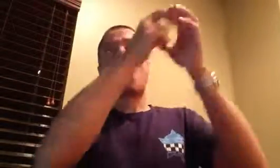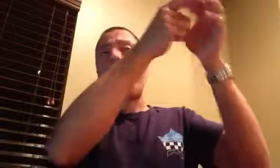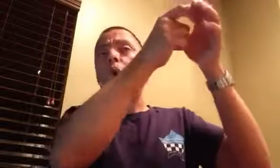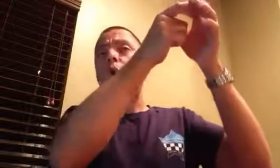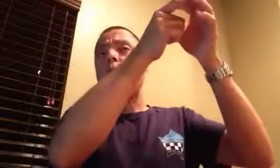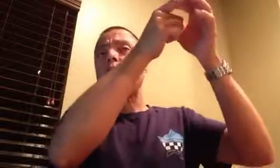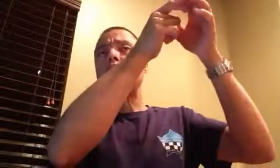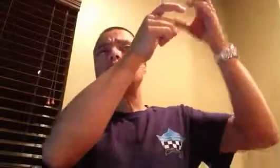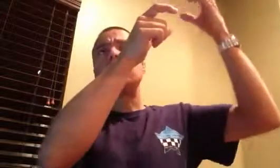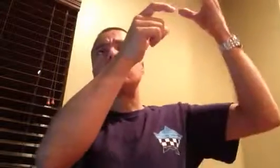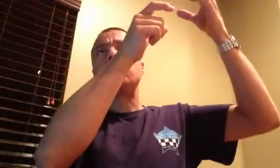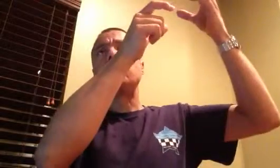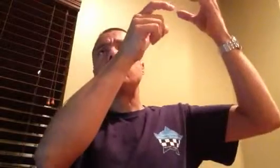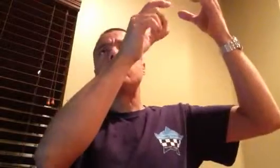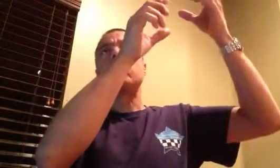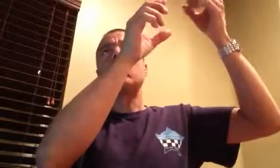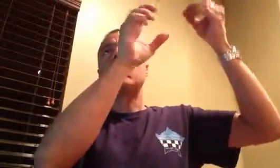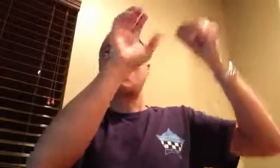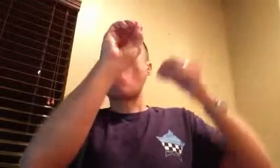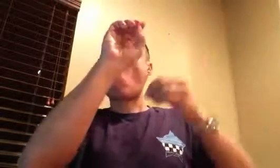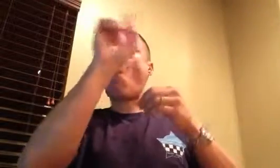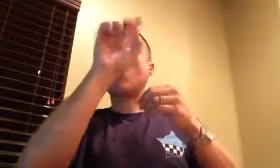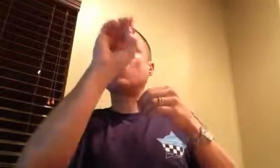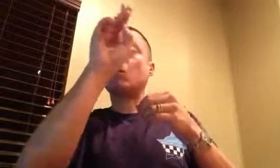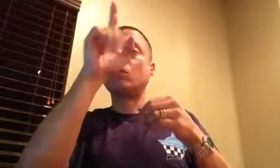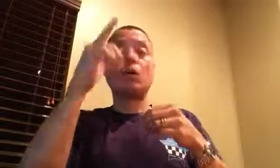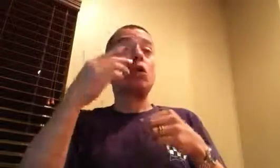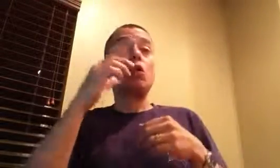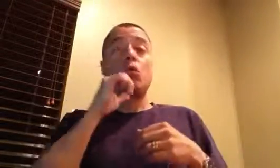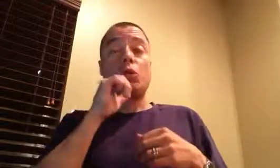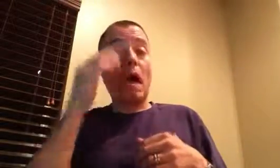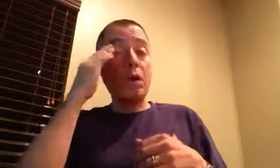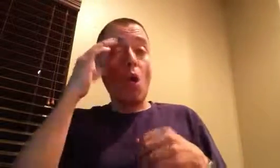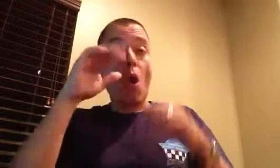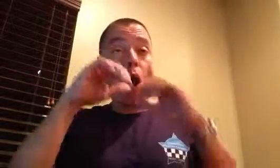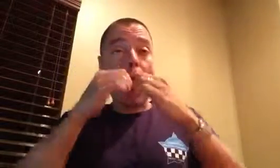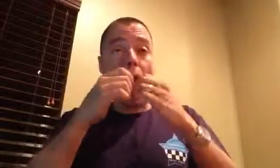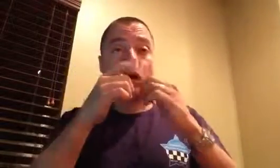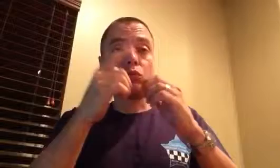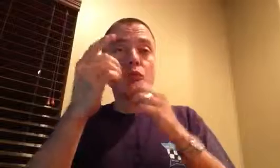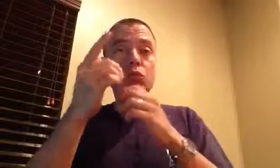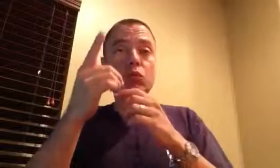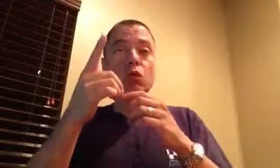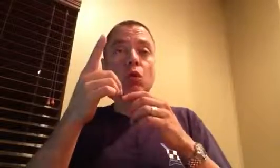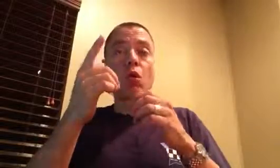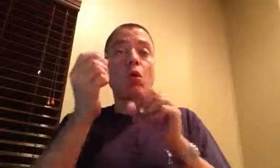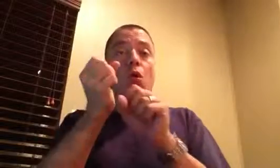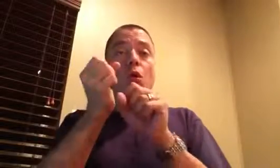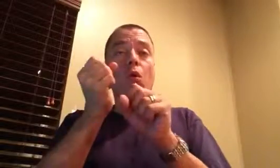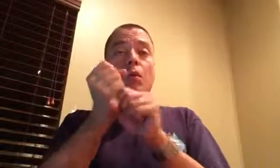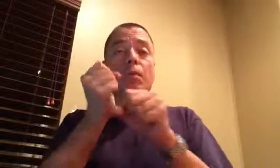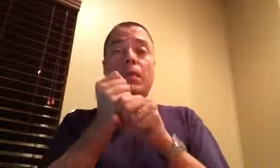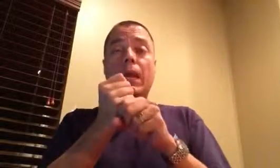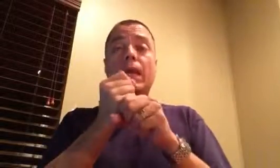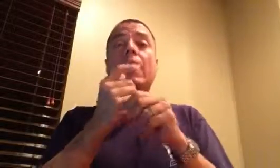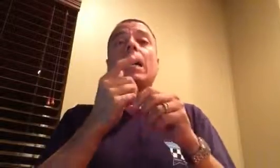a dead stream. You don't know how to bring back an animal now extinct. And you can't bring back the forest